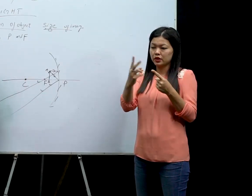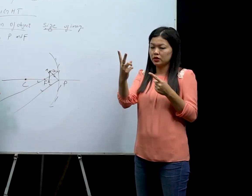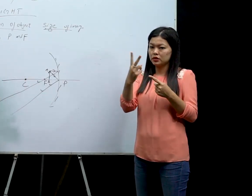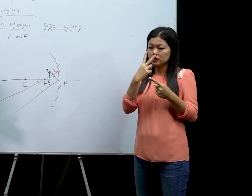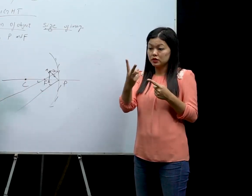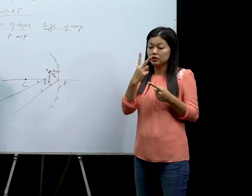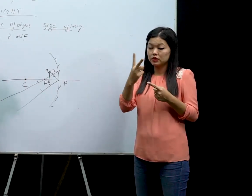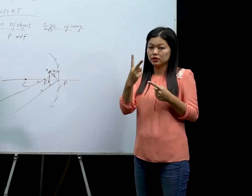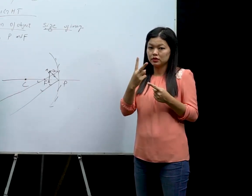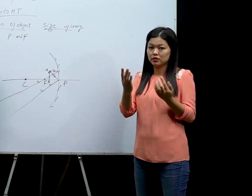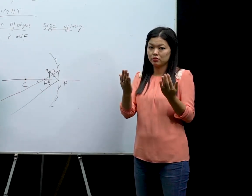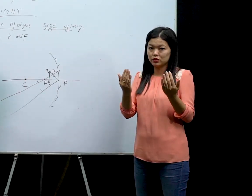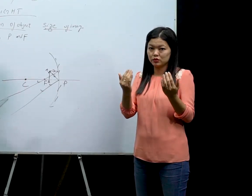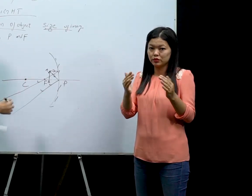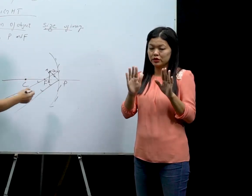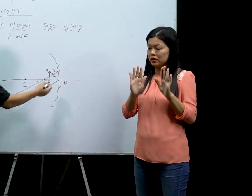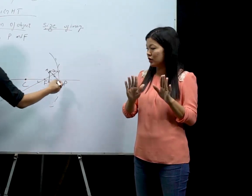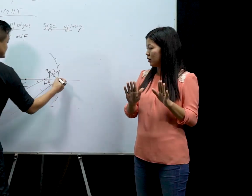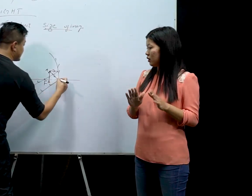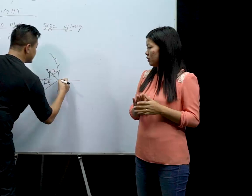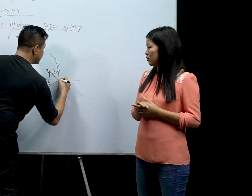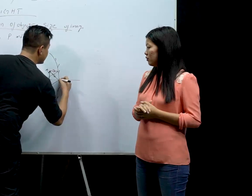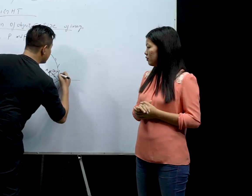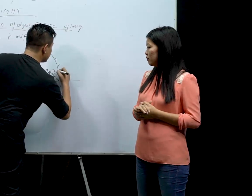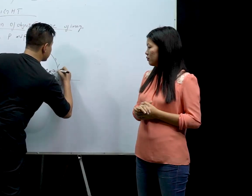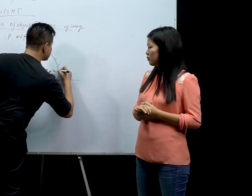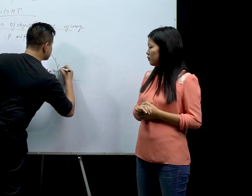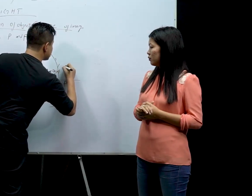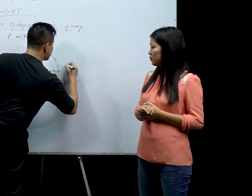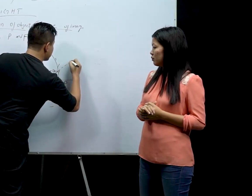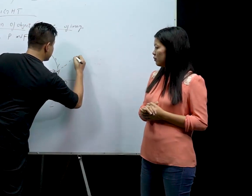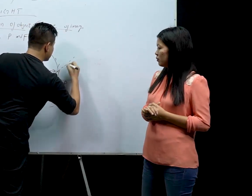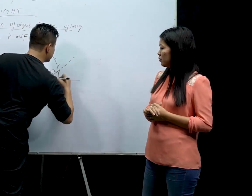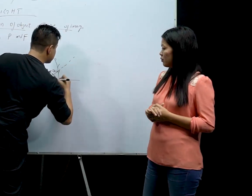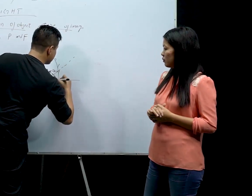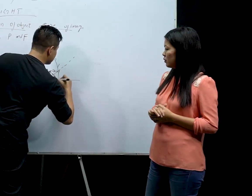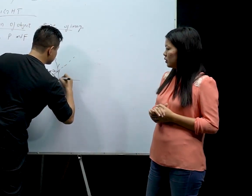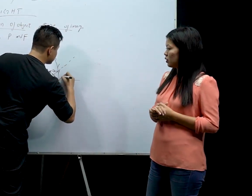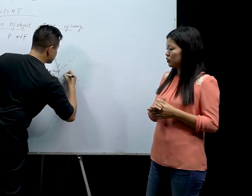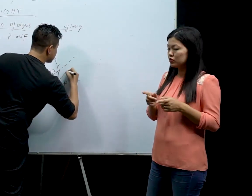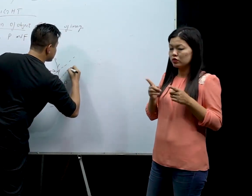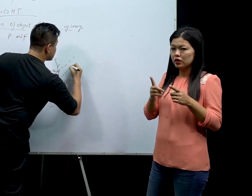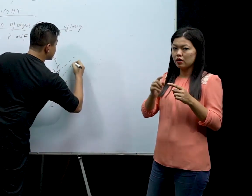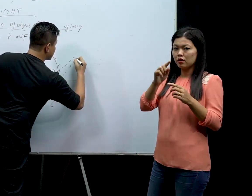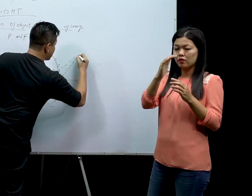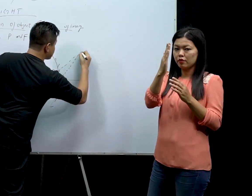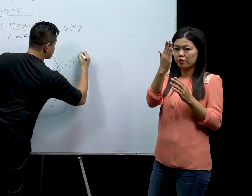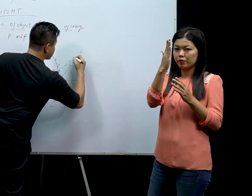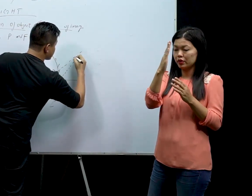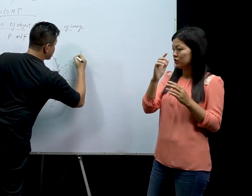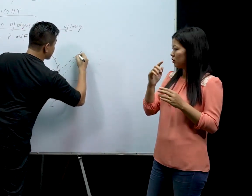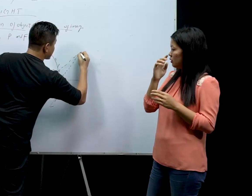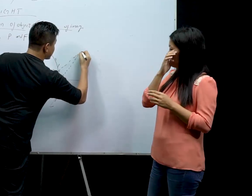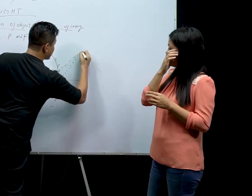front of the mirror. It will appear as if the image is we are getting the coincide, the